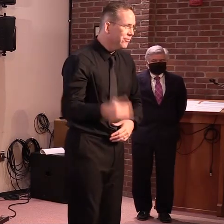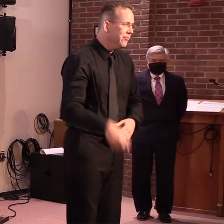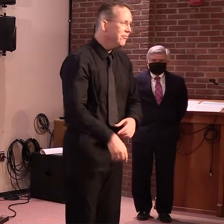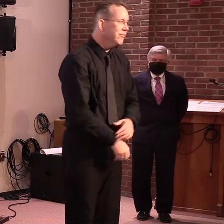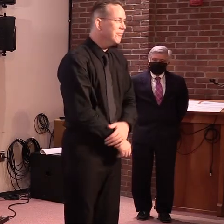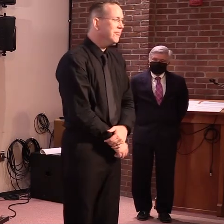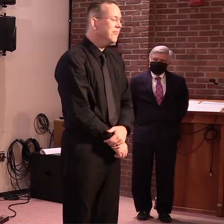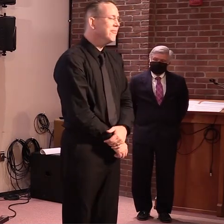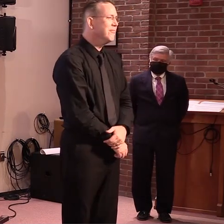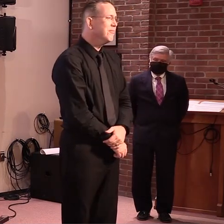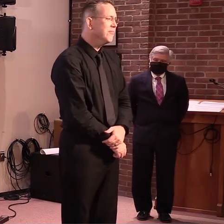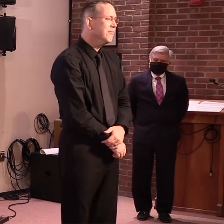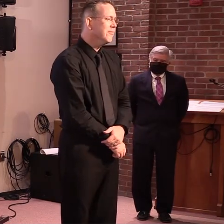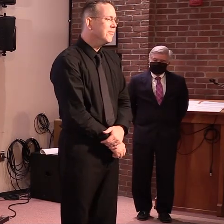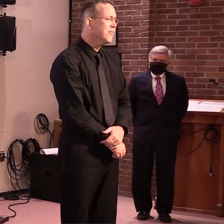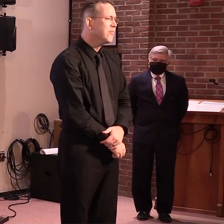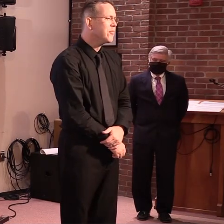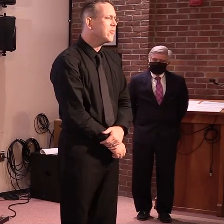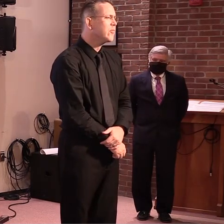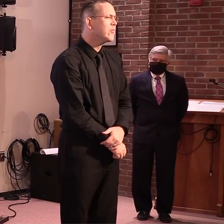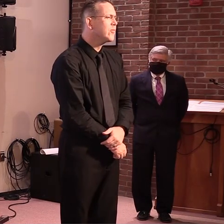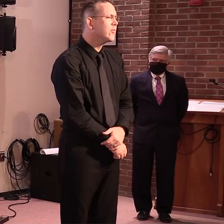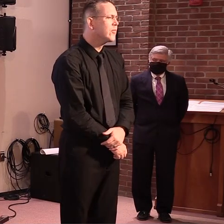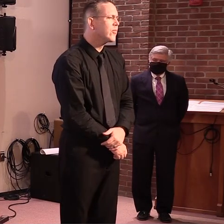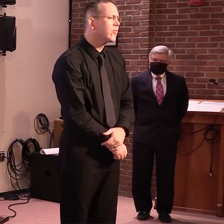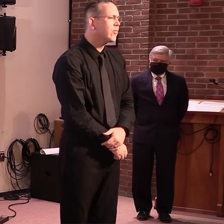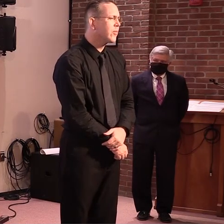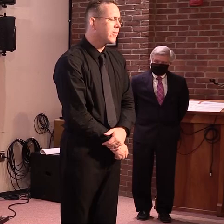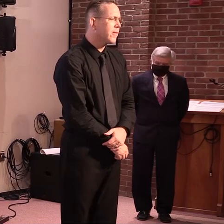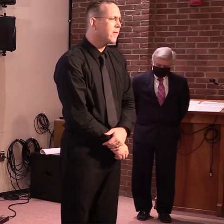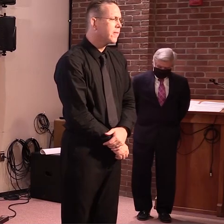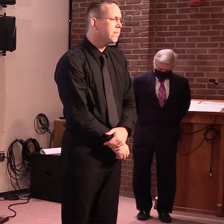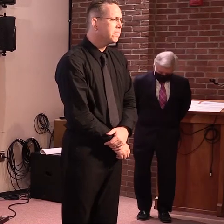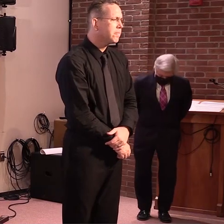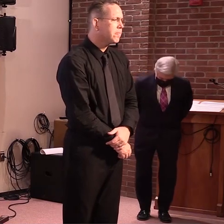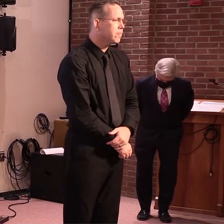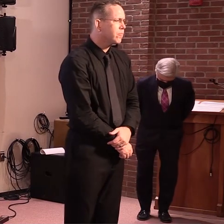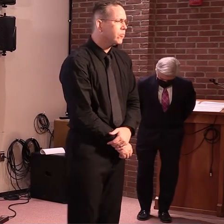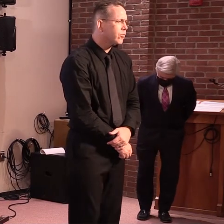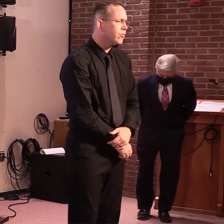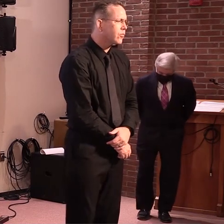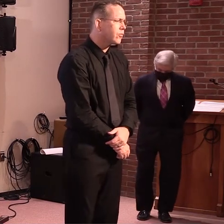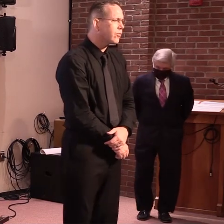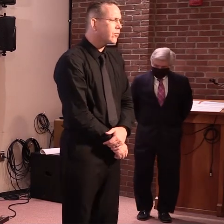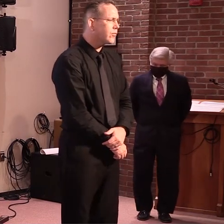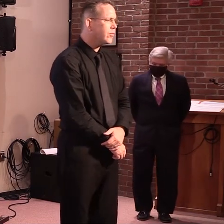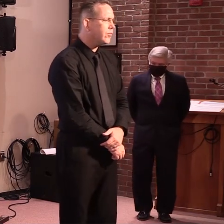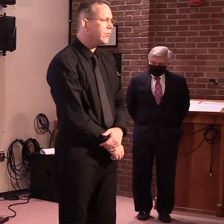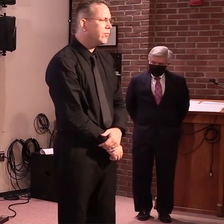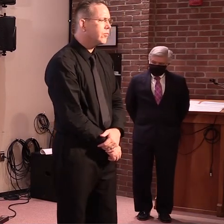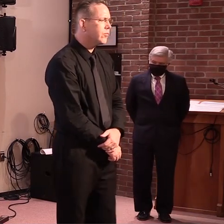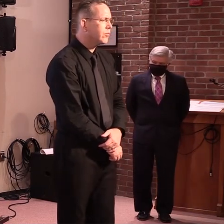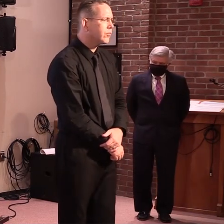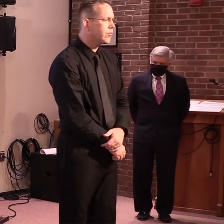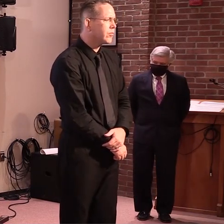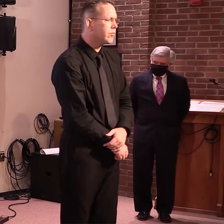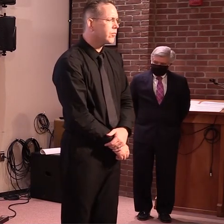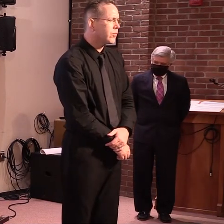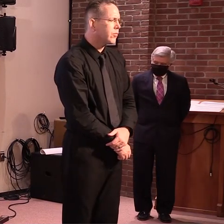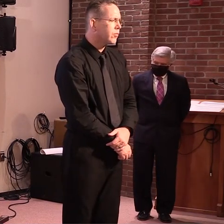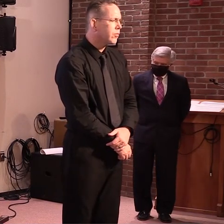Hi, this question is also, I believe, for Dr. Levine. So some COVID-19 testing sites near areas where protests have